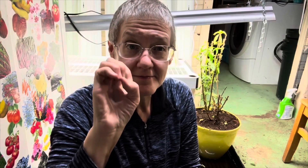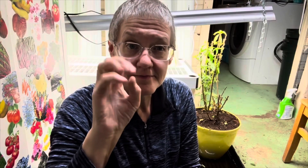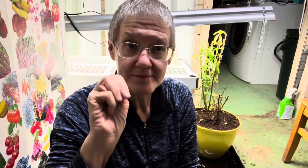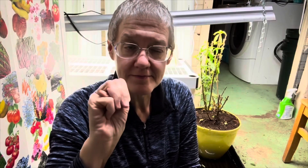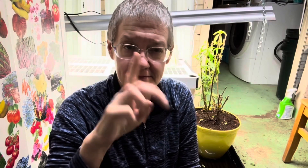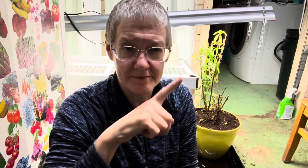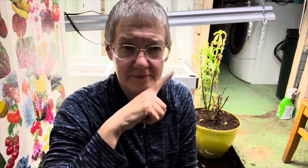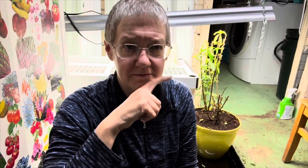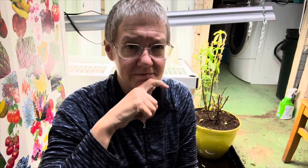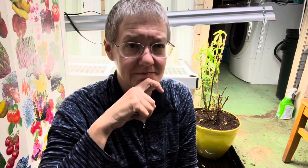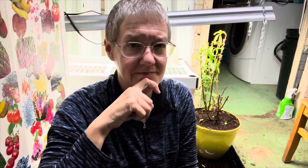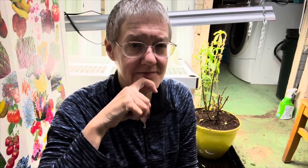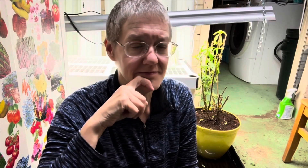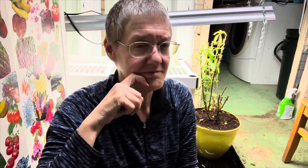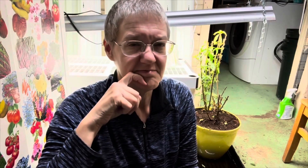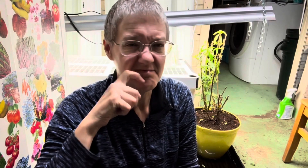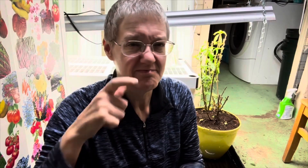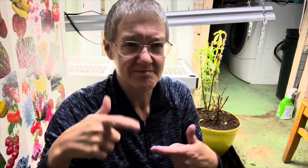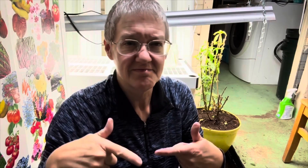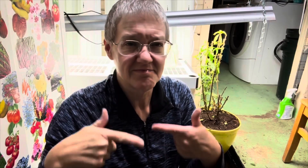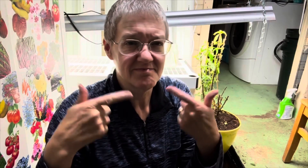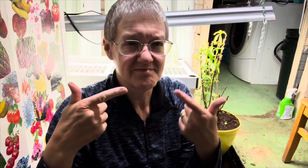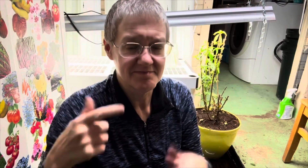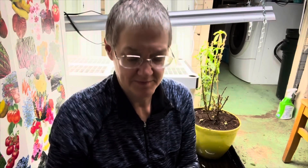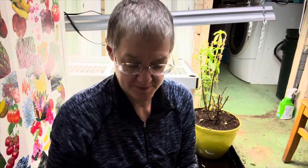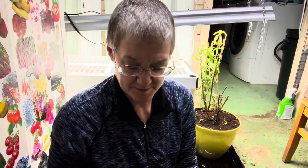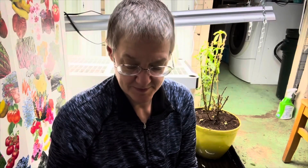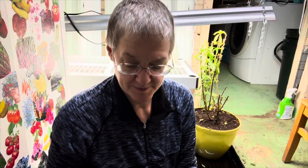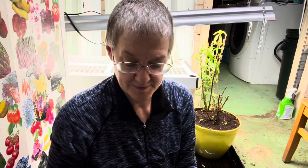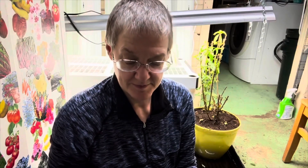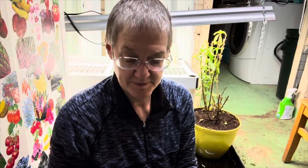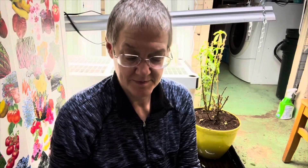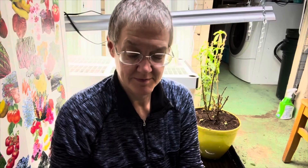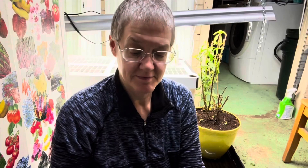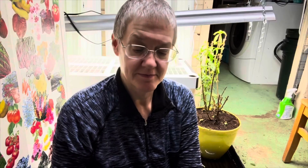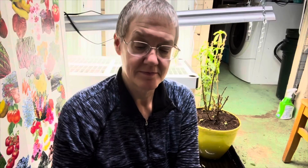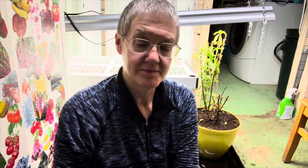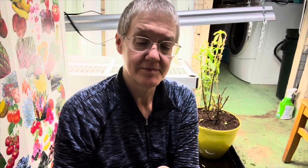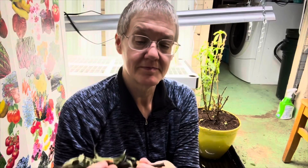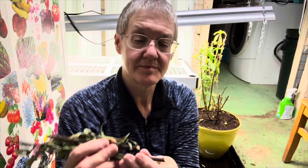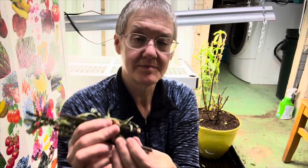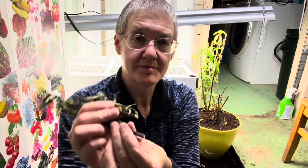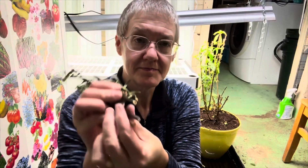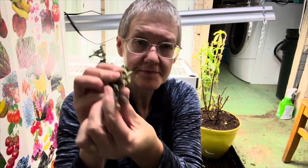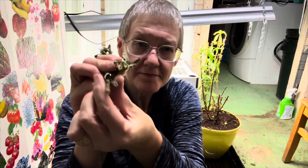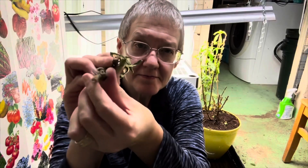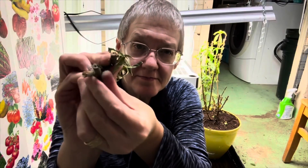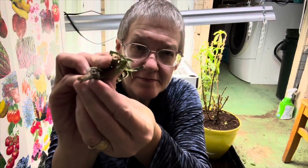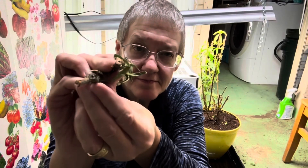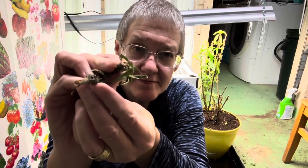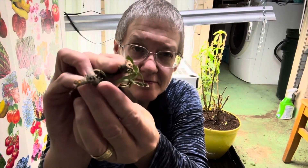Now these stems, they're dry, so they're not alive anymore. Look here on the